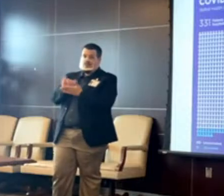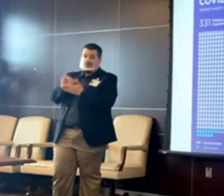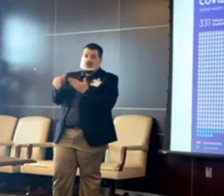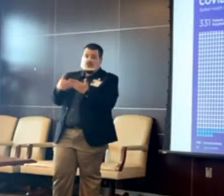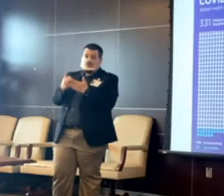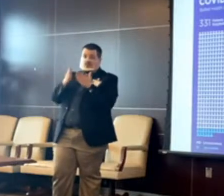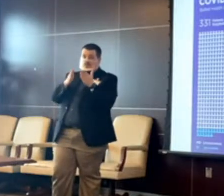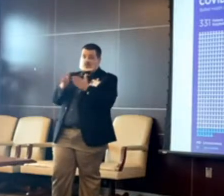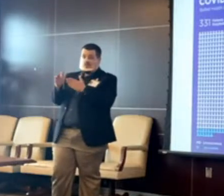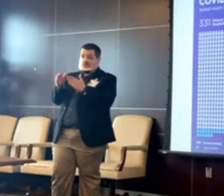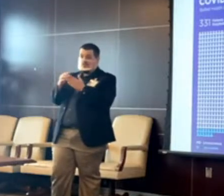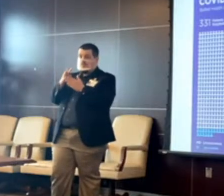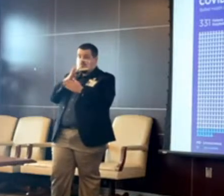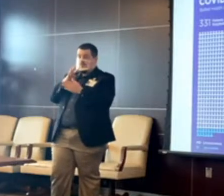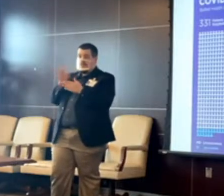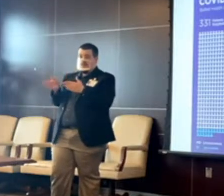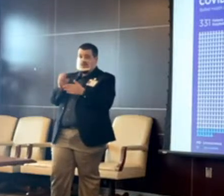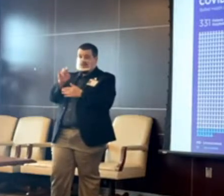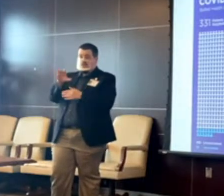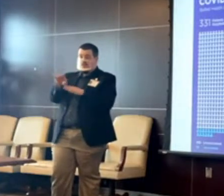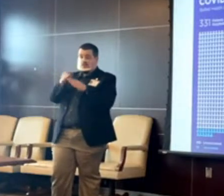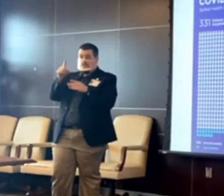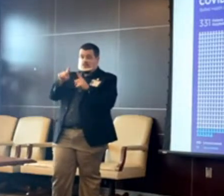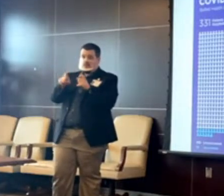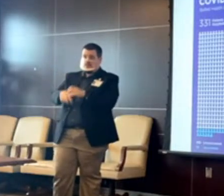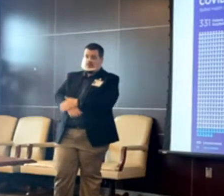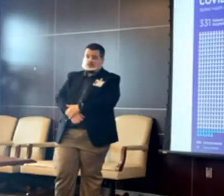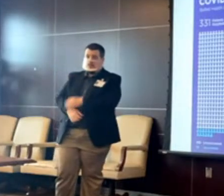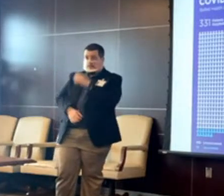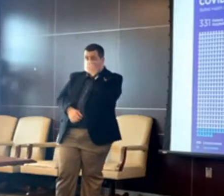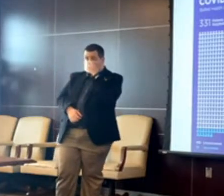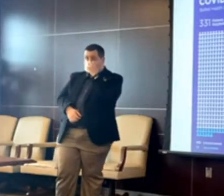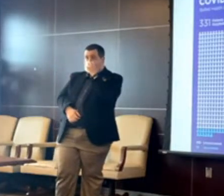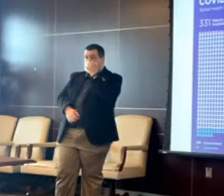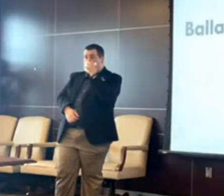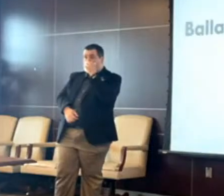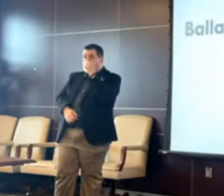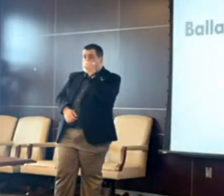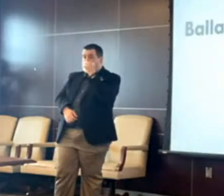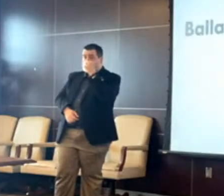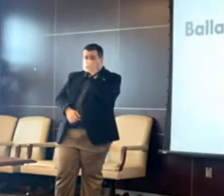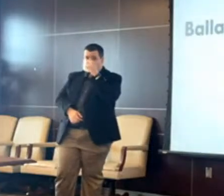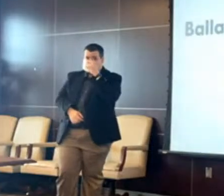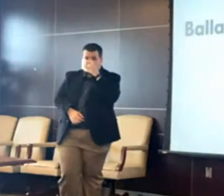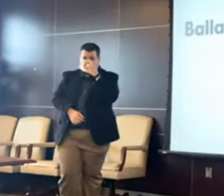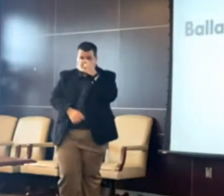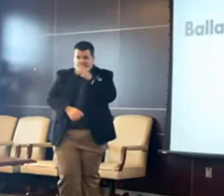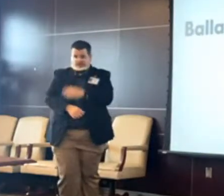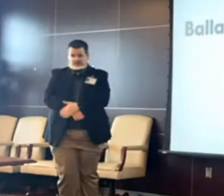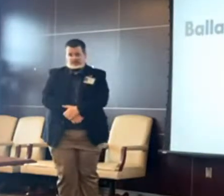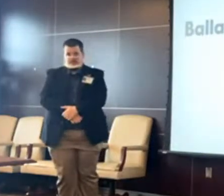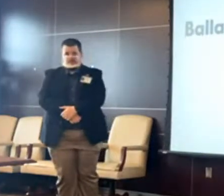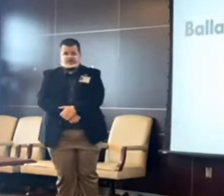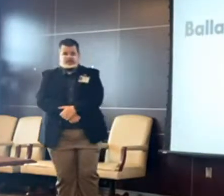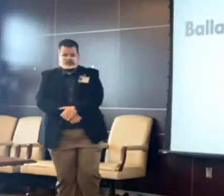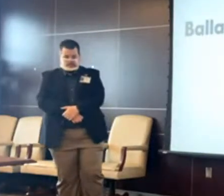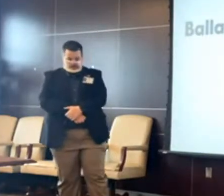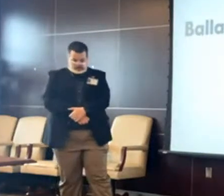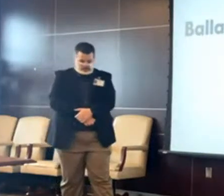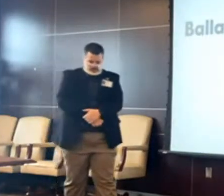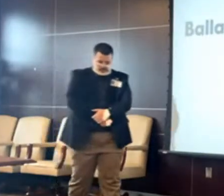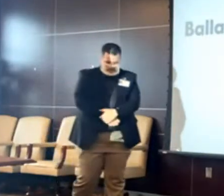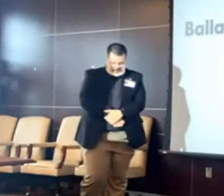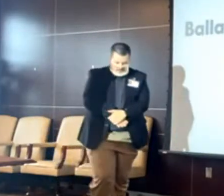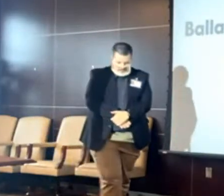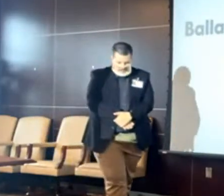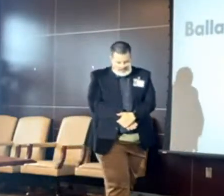our prepared remarks. I will turn it to Eric to open up questions. All right, let's keep it to 2 today. Ansley, do you want to start us off?